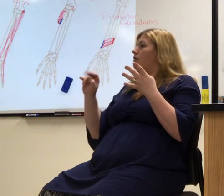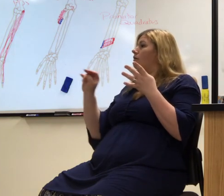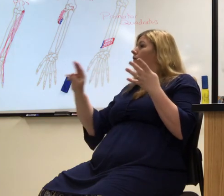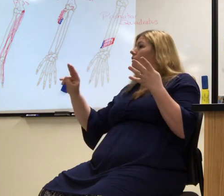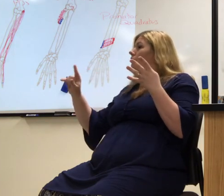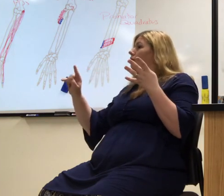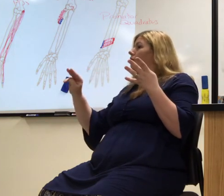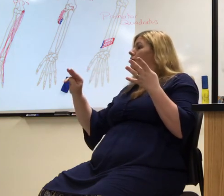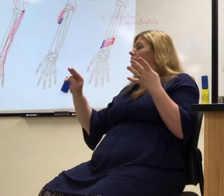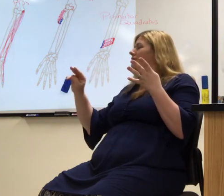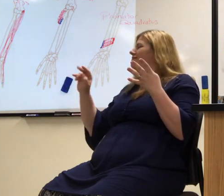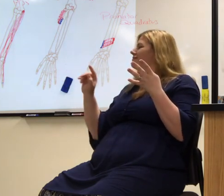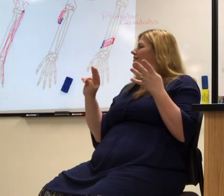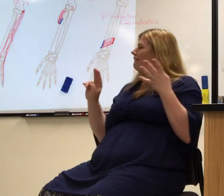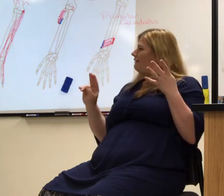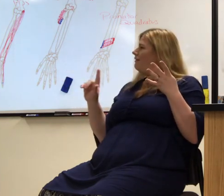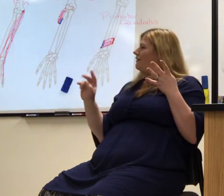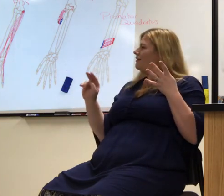ulnarius.